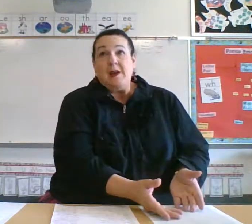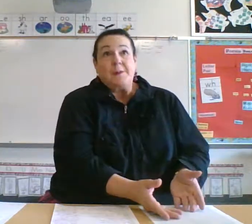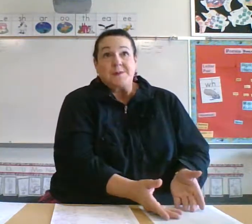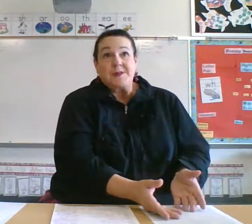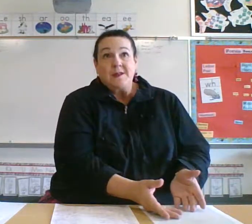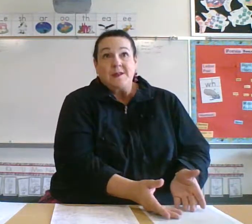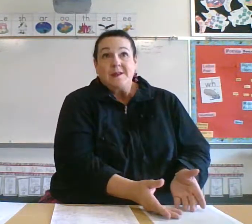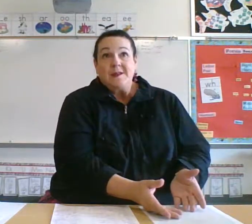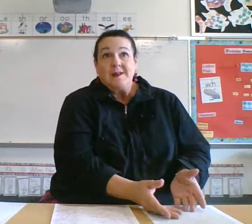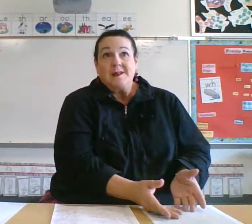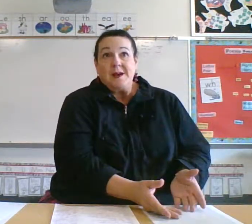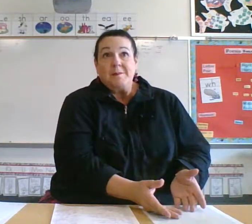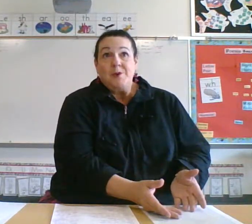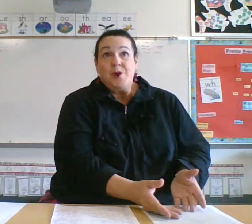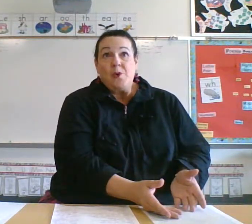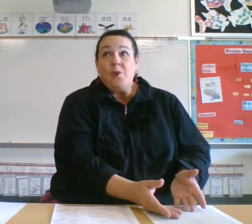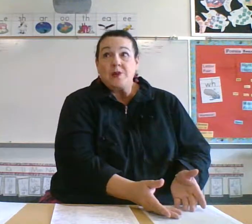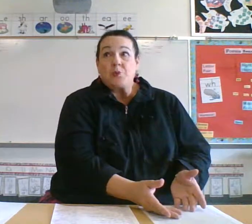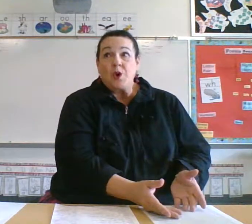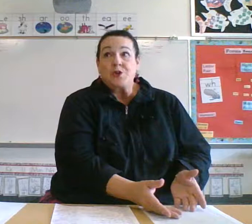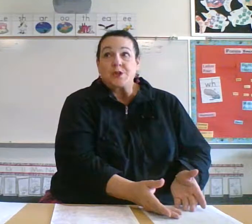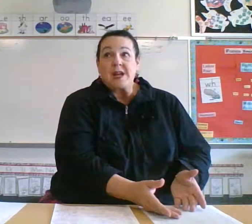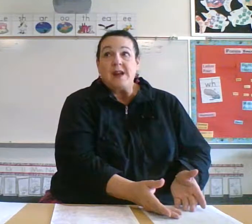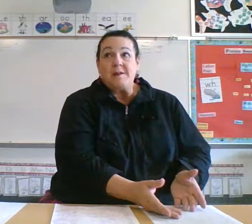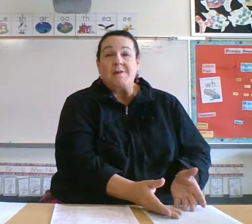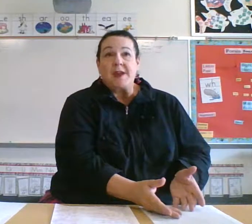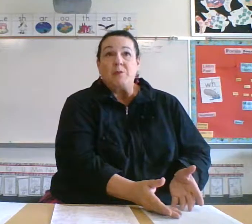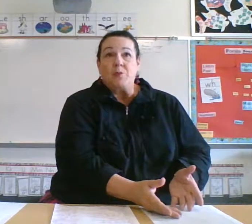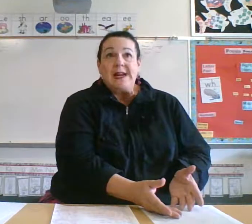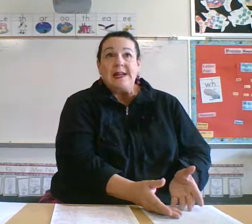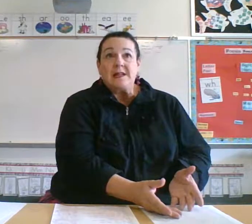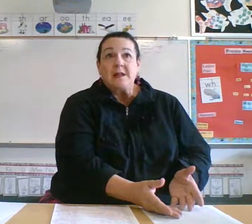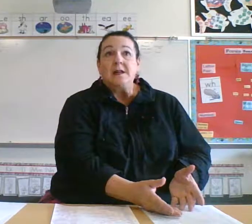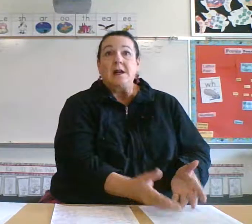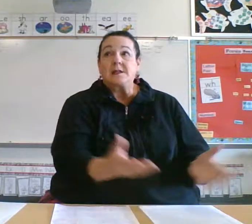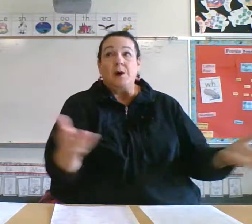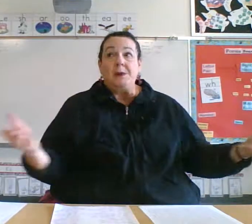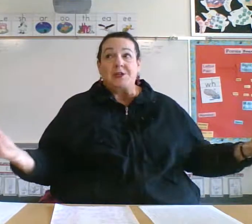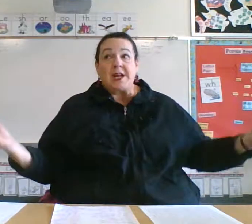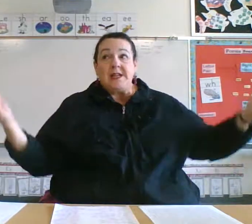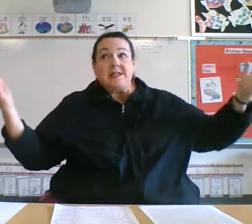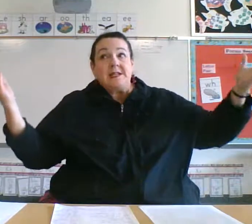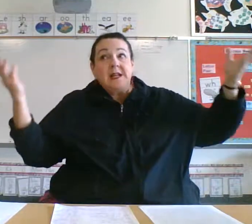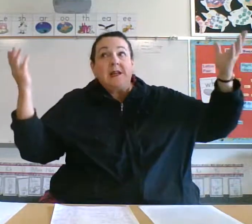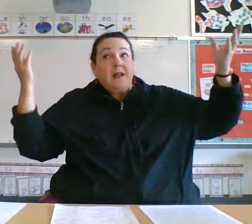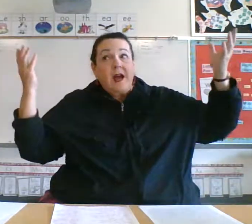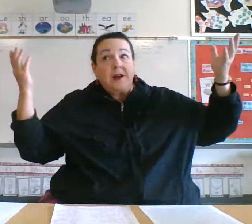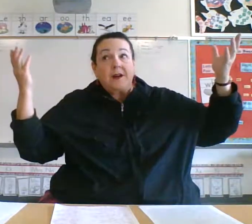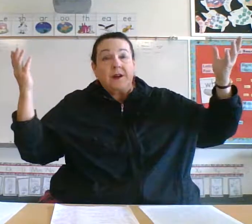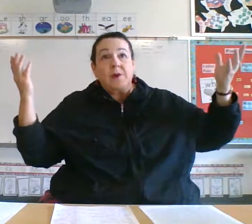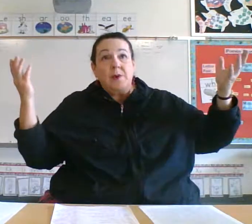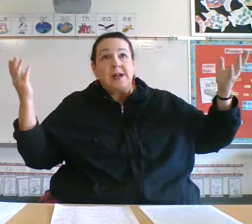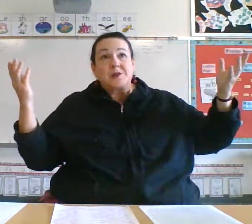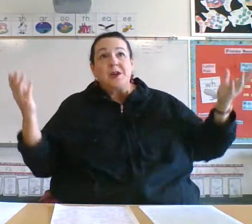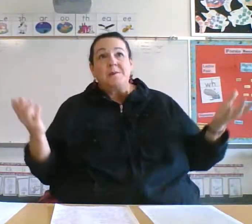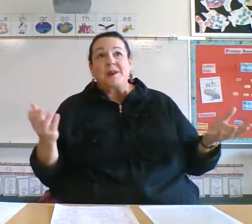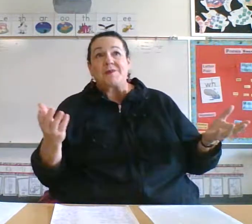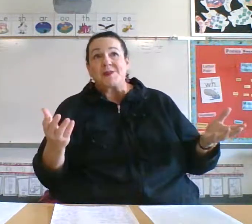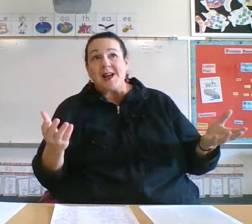helps them know which words you're saying. If they read it, it's OBJECT. How are you going to know which? But if you're signing